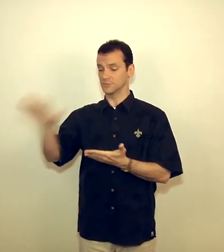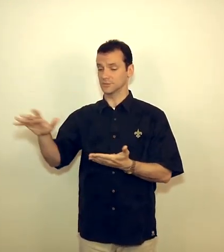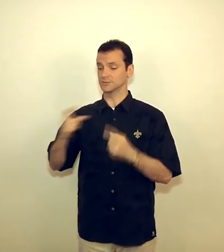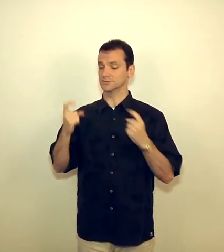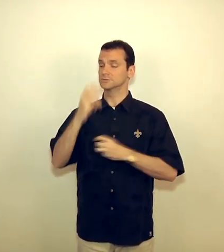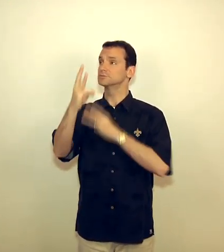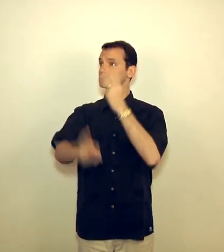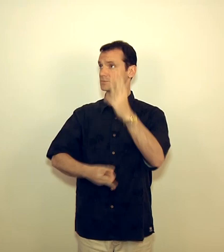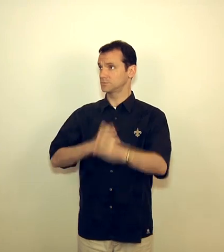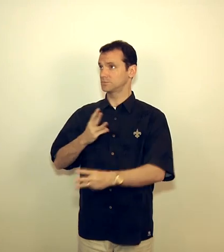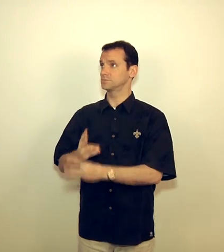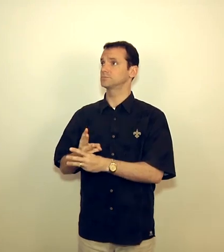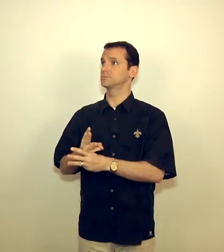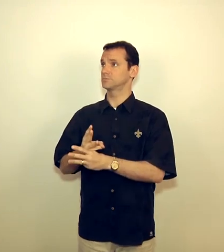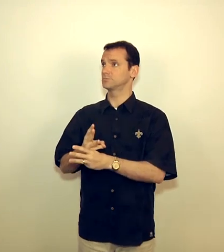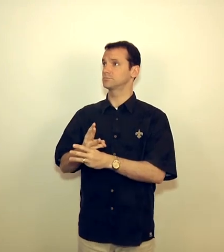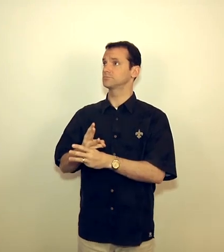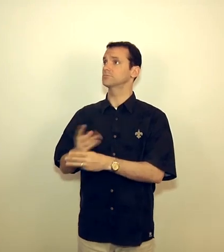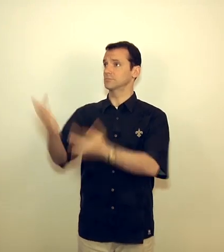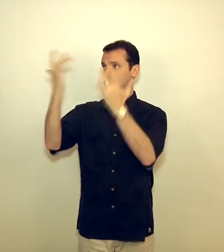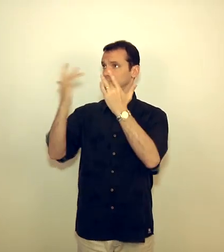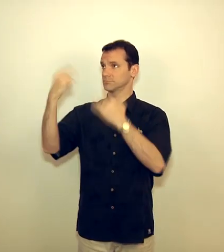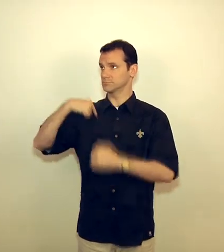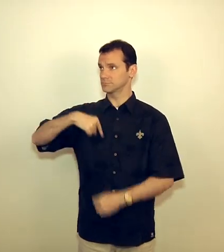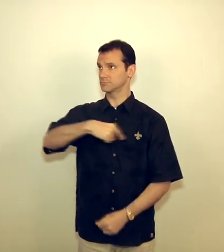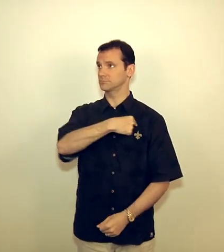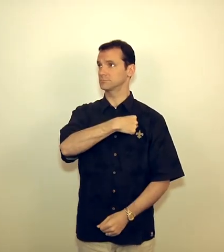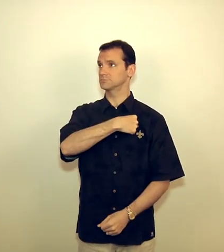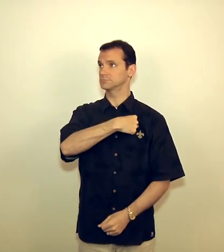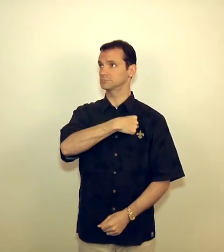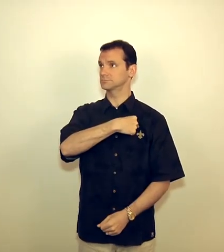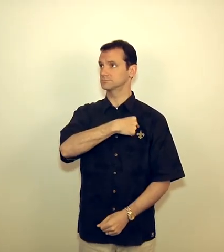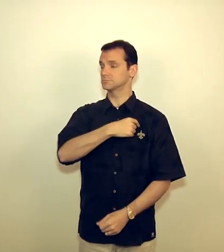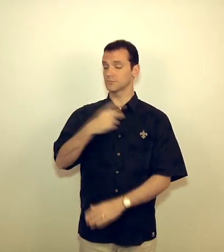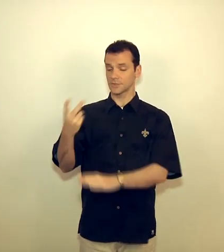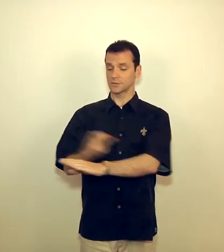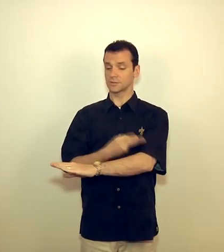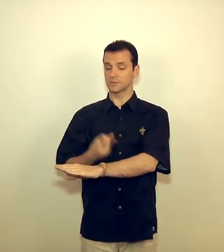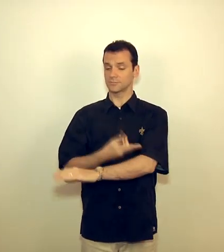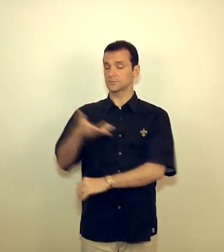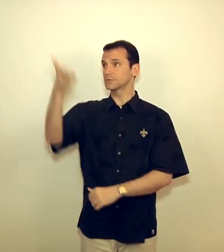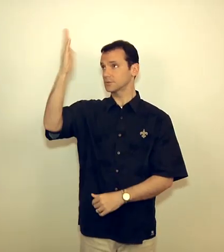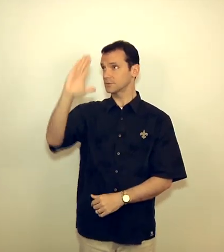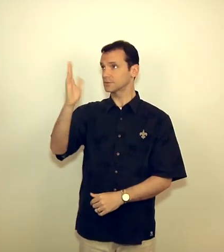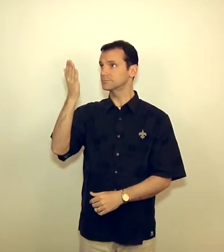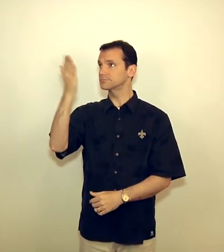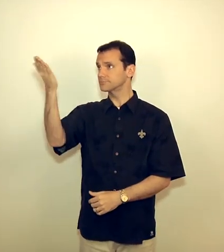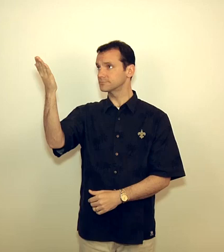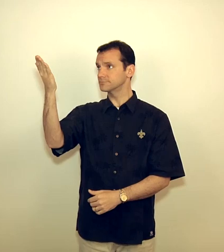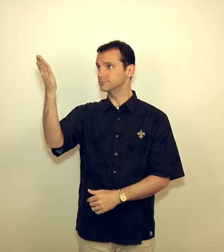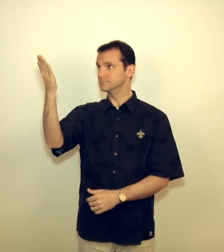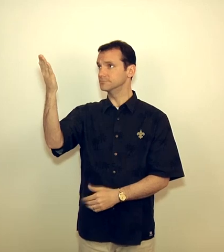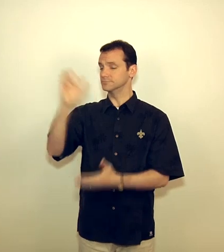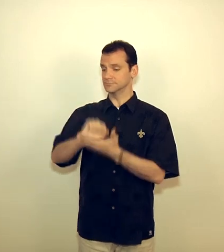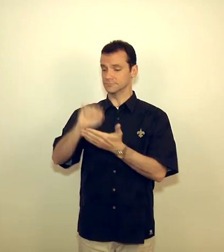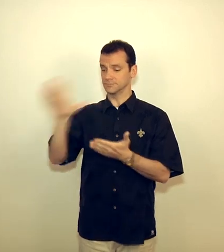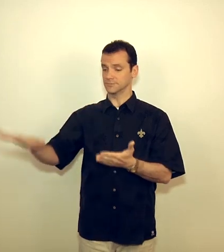you take away the sins of the world, have mercy on us. Lamb of God, you take